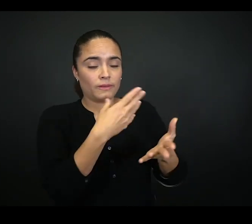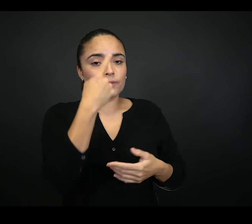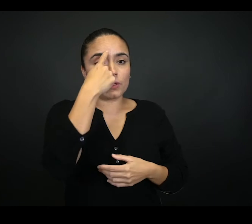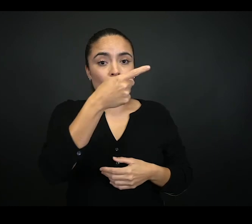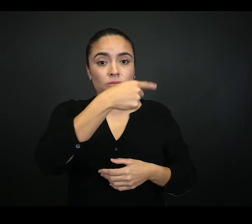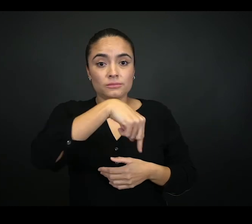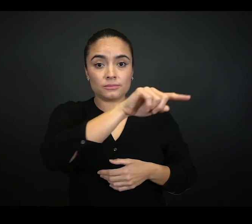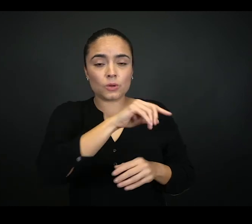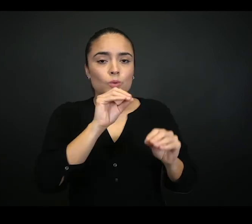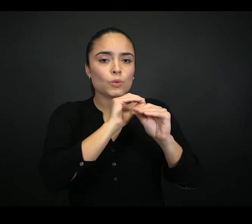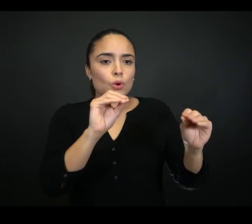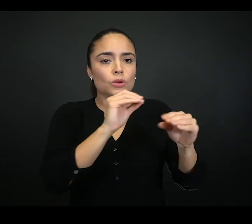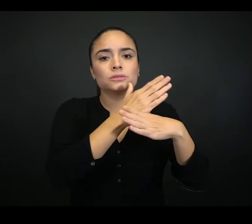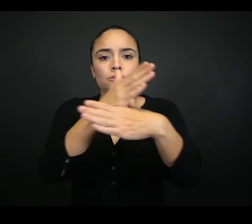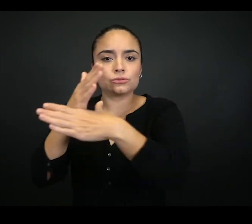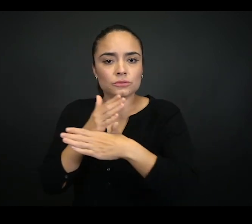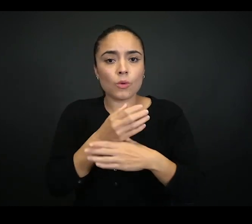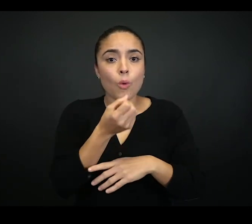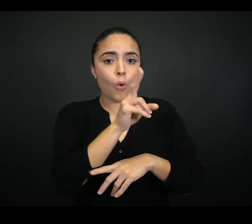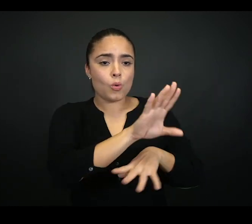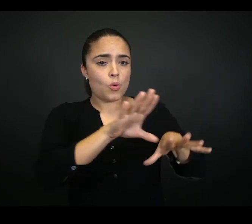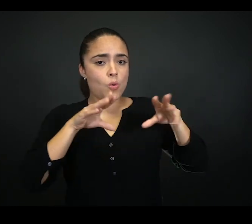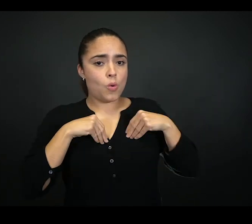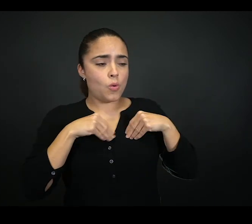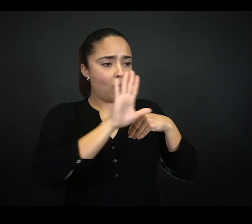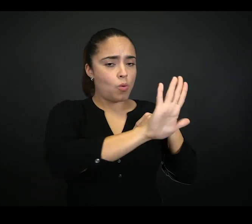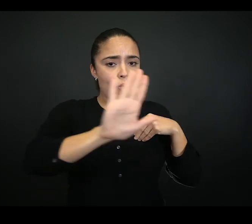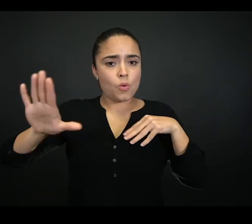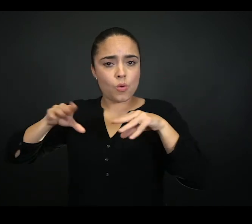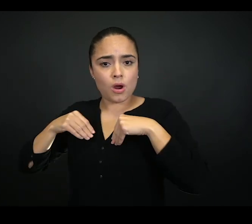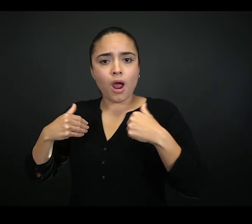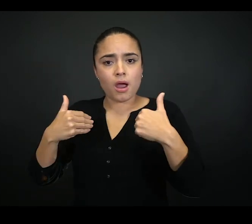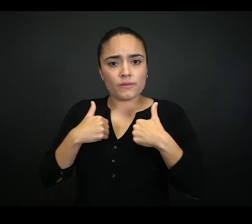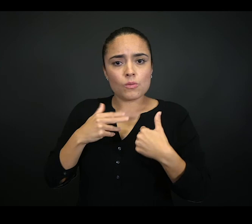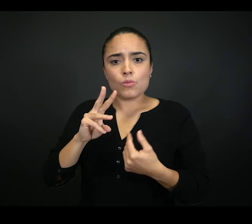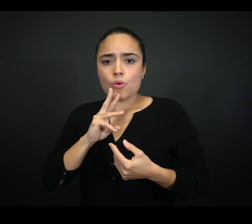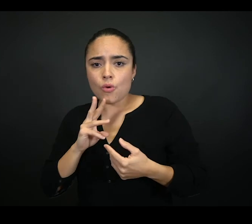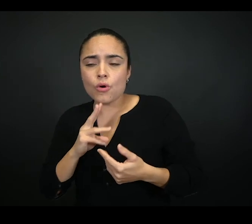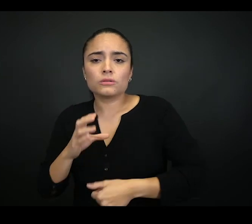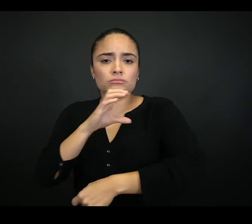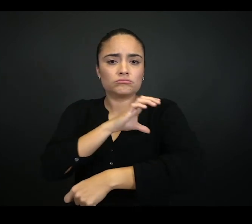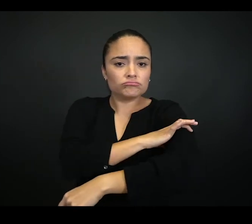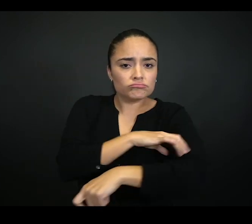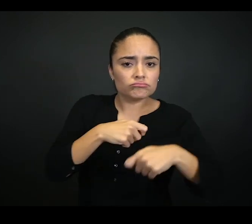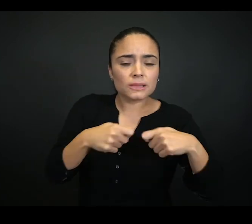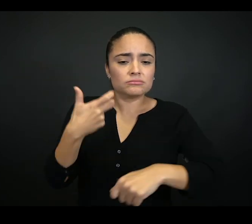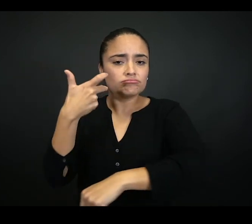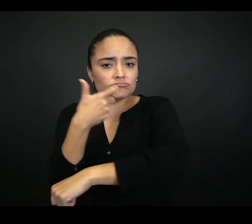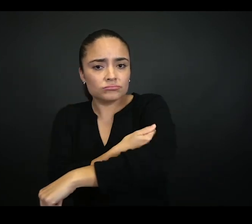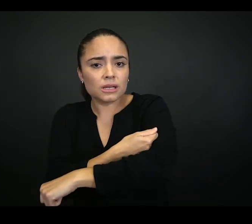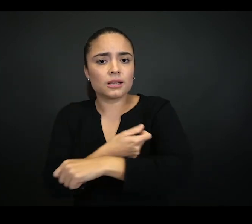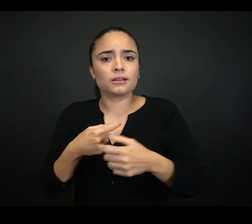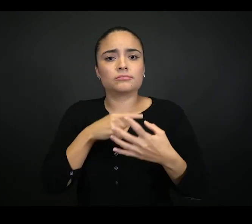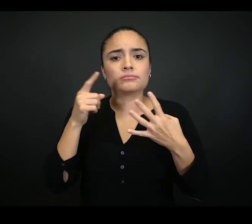for people so that they don't have to share. So sterile water, cookers, tourniquets, needles, filters,